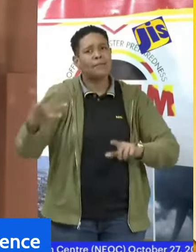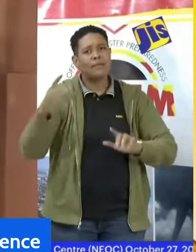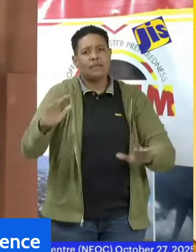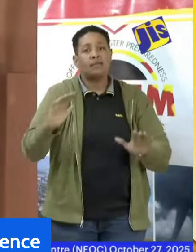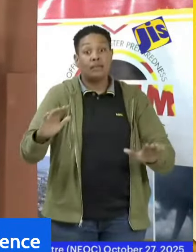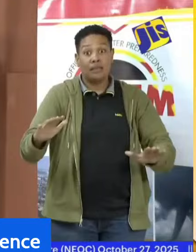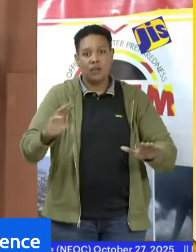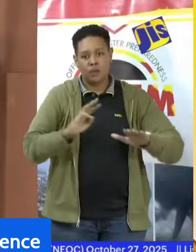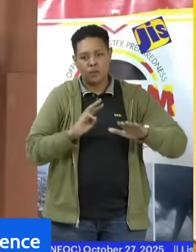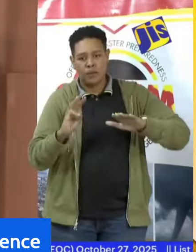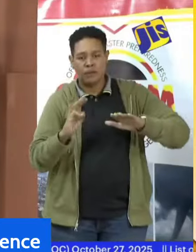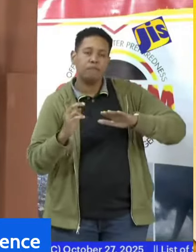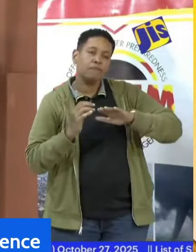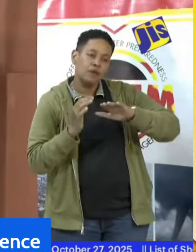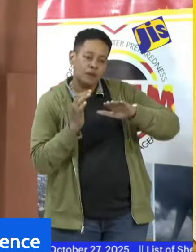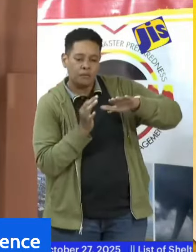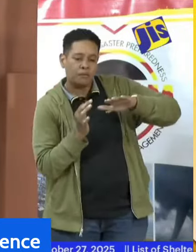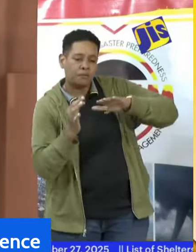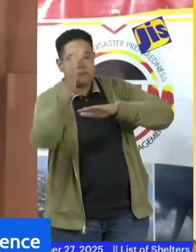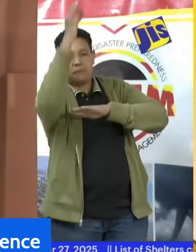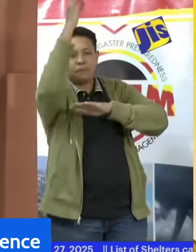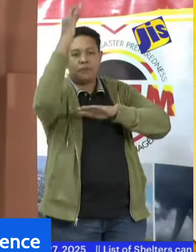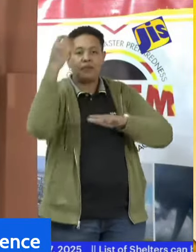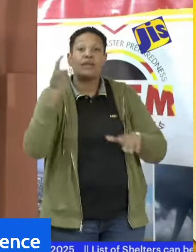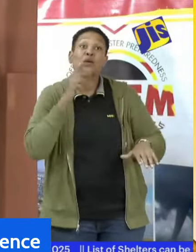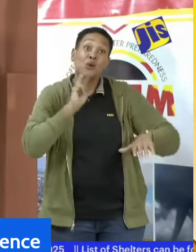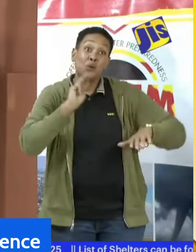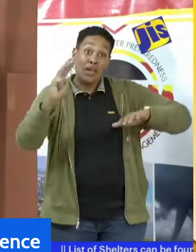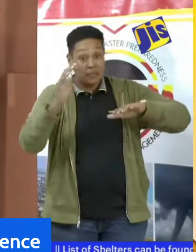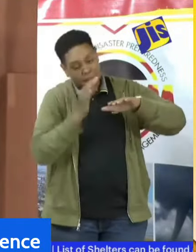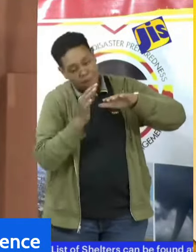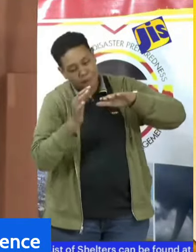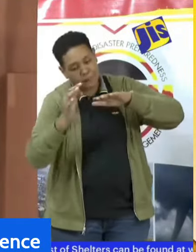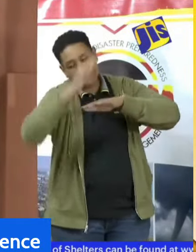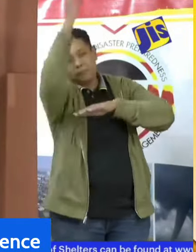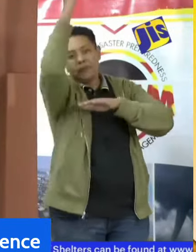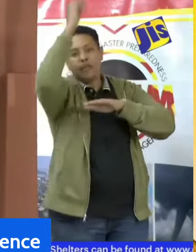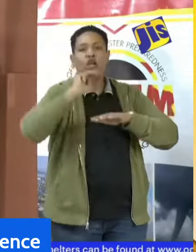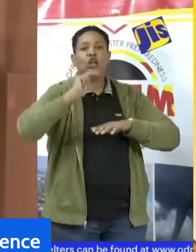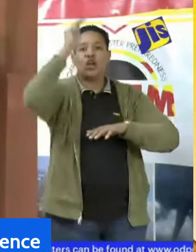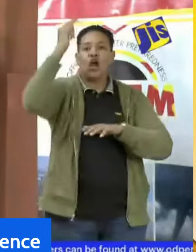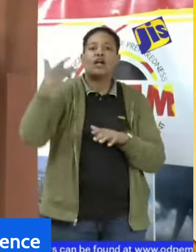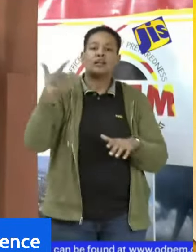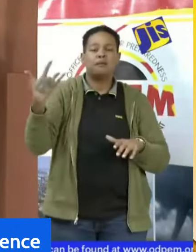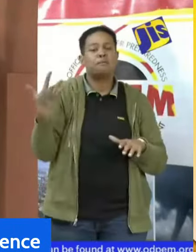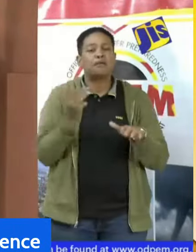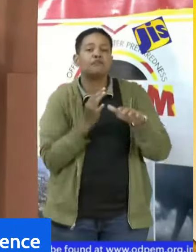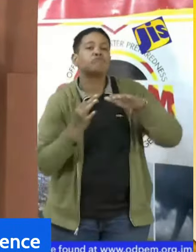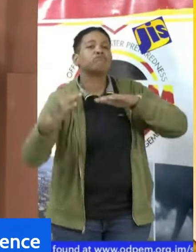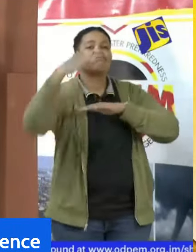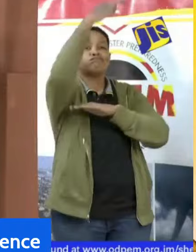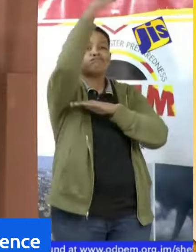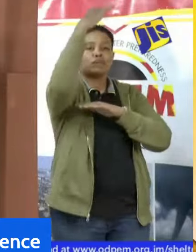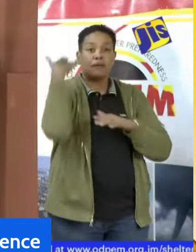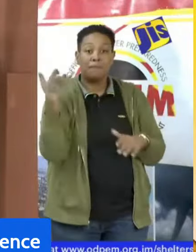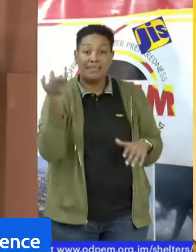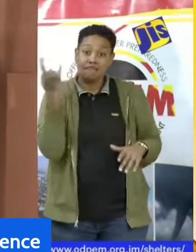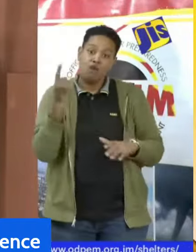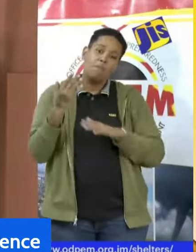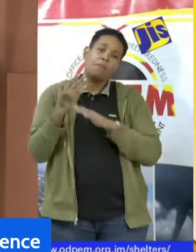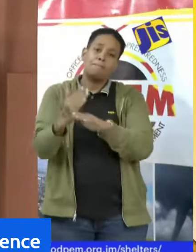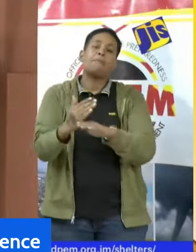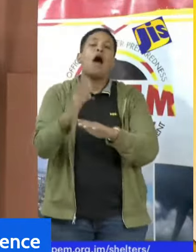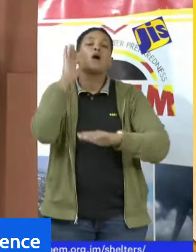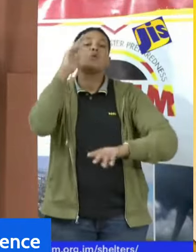move in that direction toward the west, but to the north, and making that recurvature. But if there is something blocking it, it will